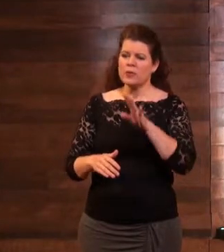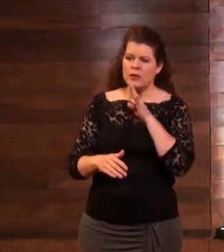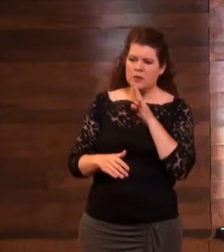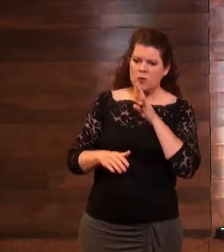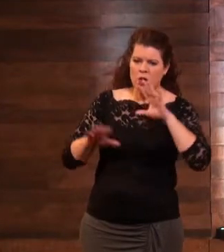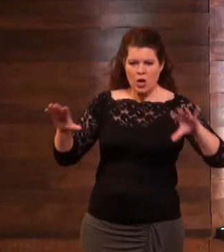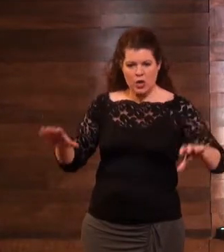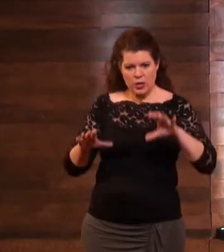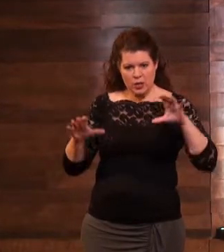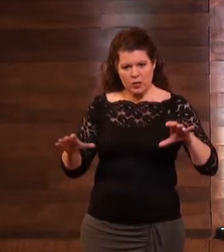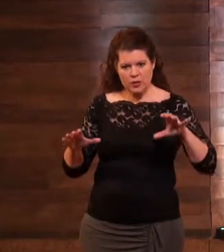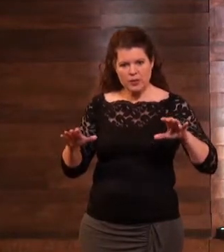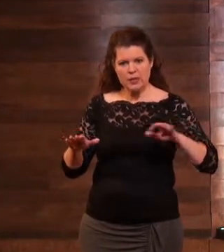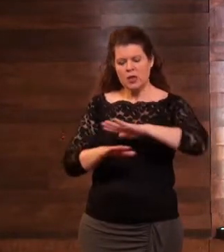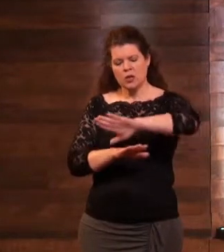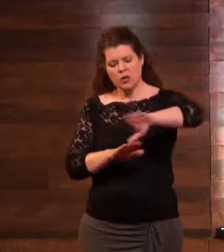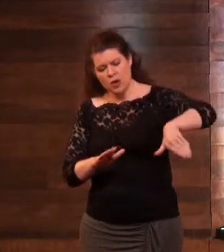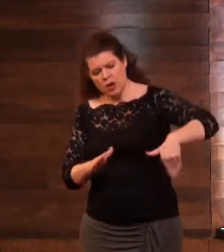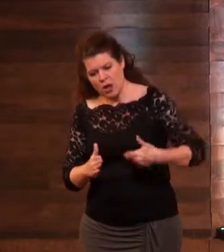the Father through him.